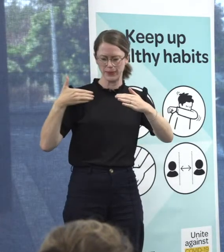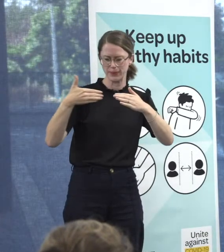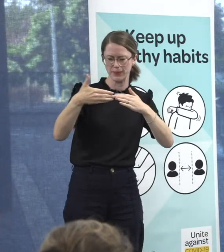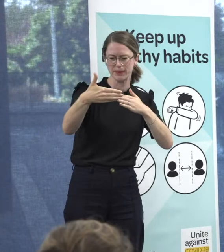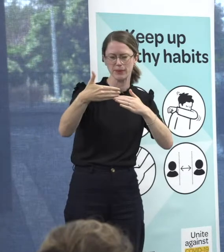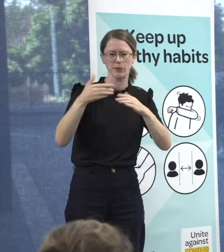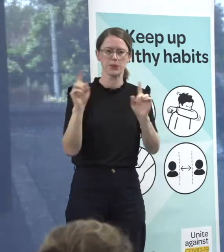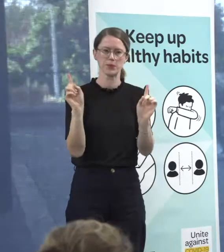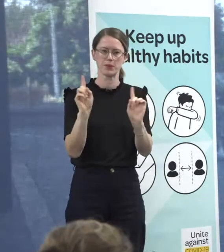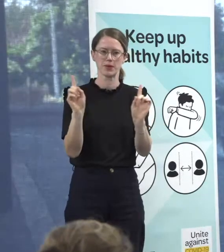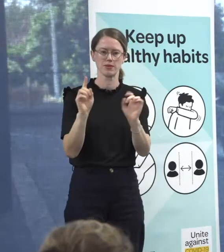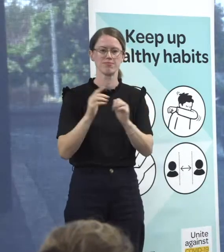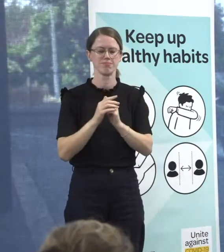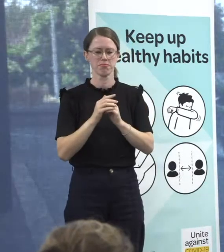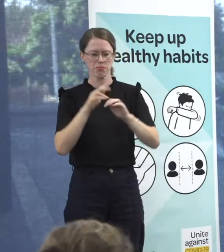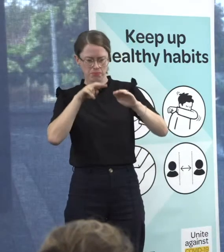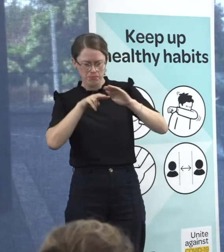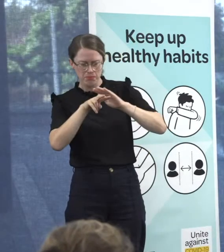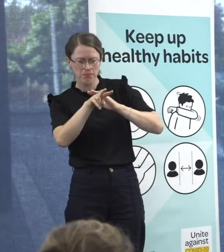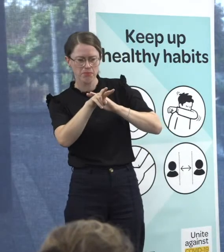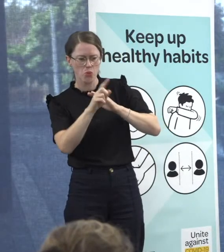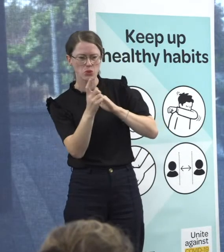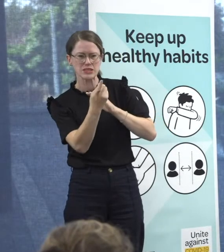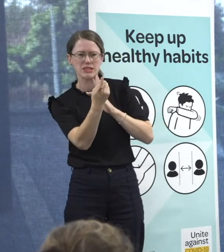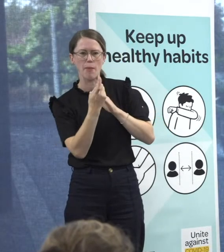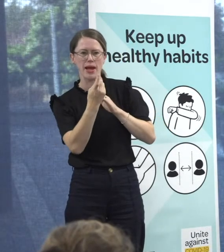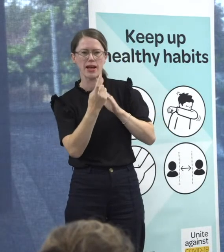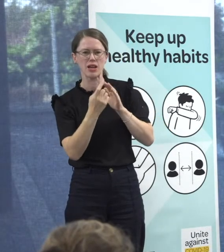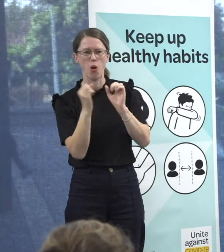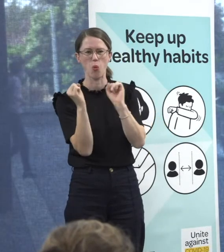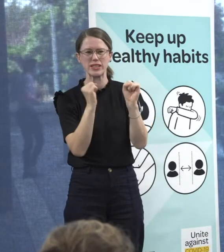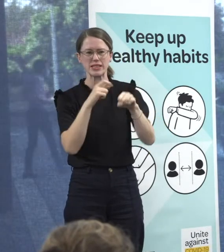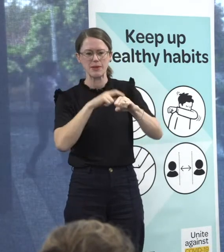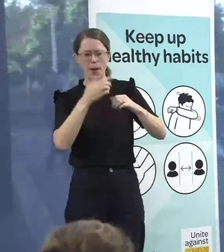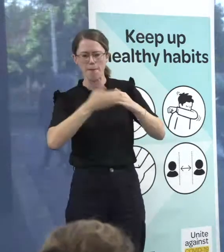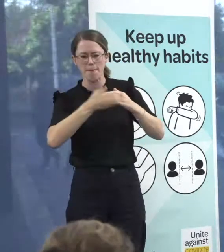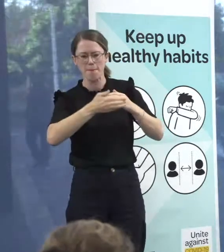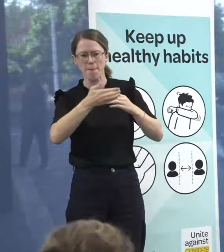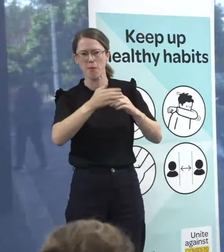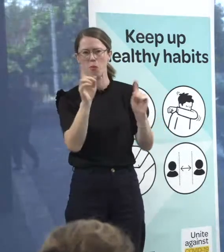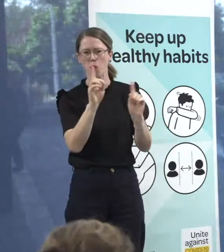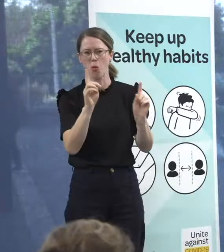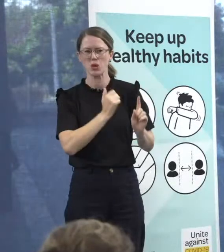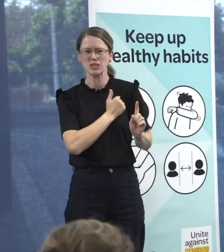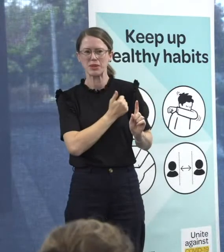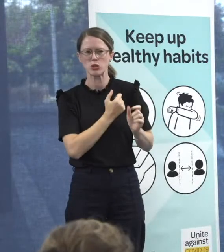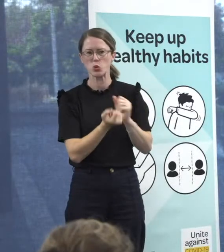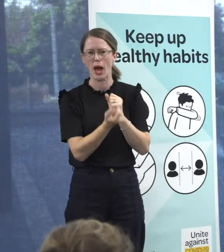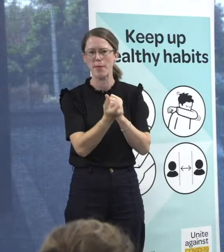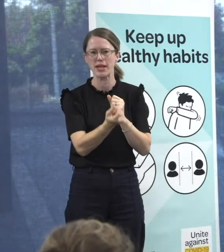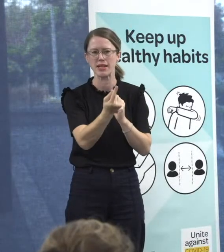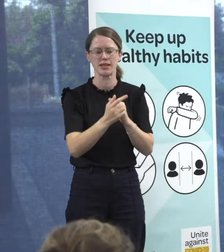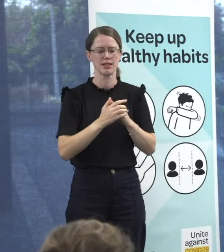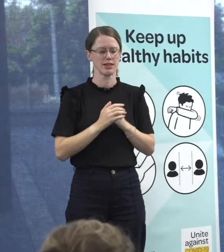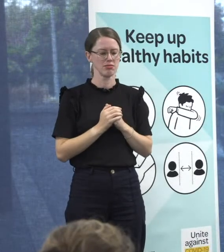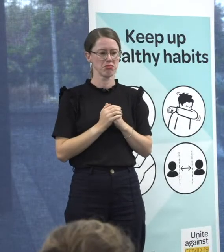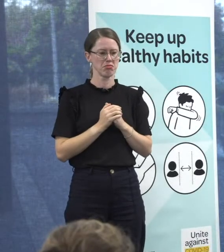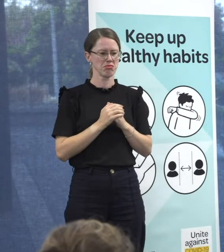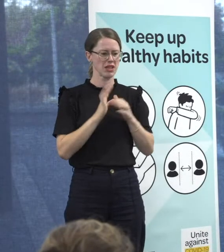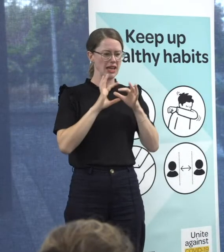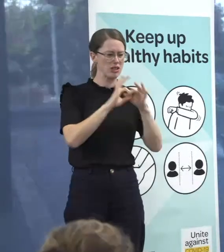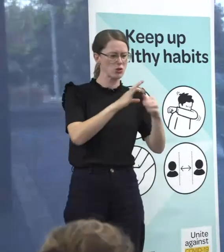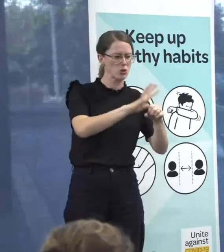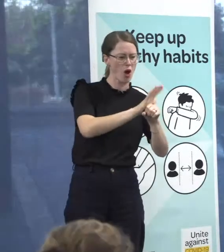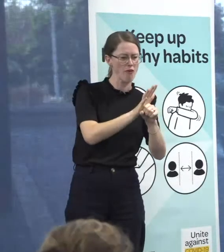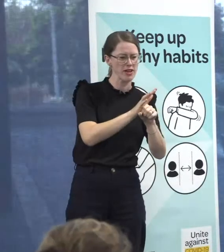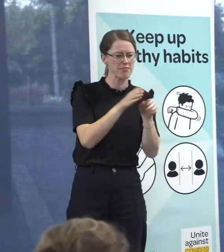at, and look ahead to the coming months, in particular winter, and what we can expect from both a COVID